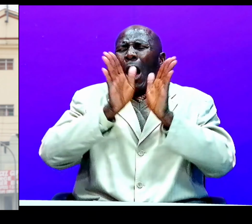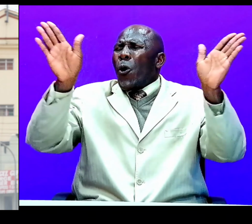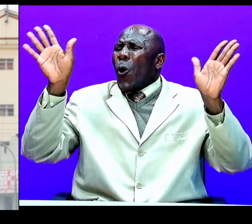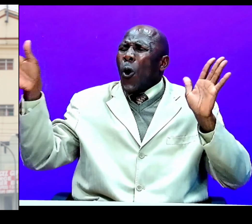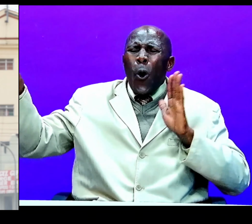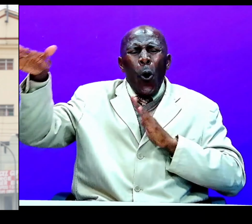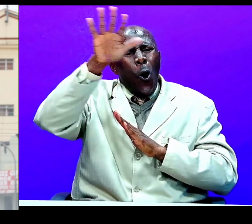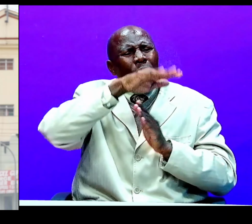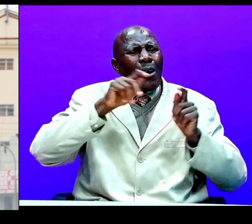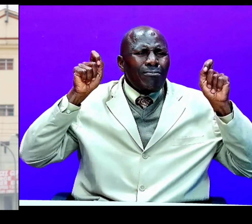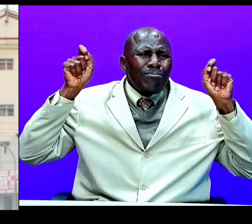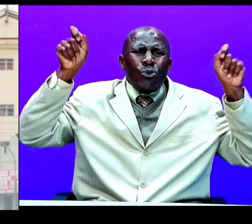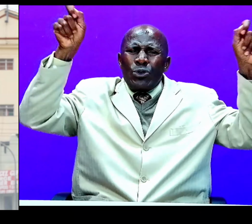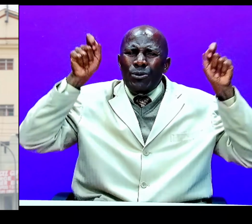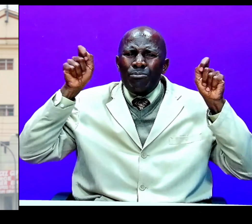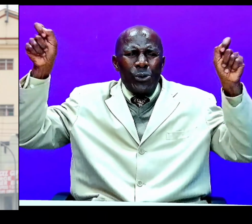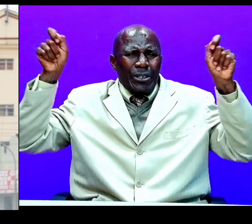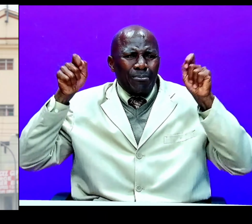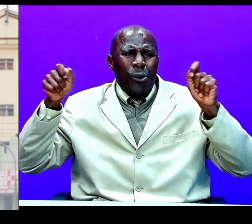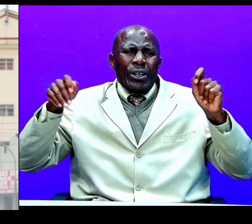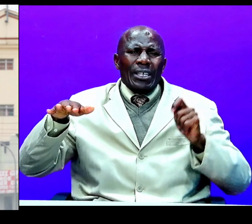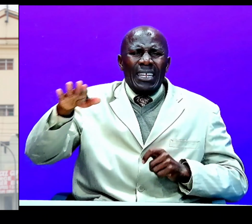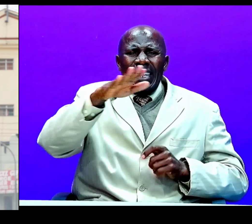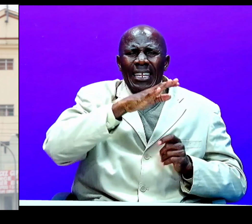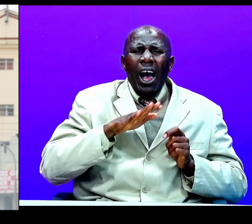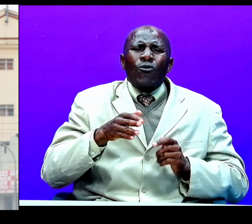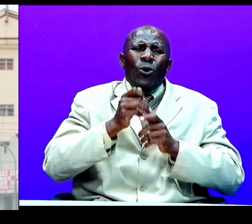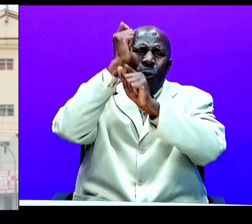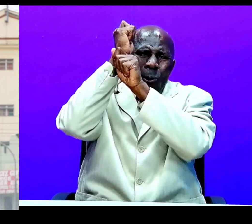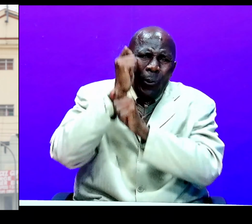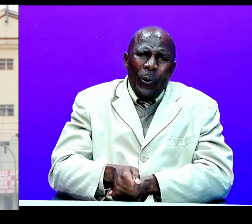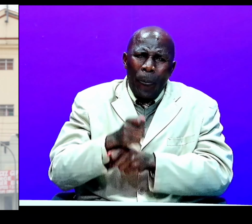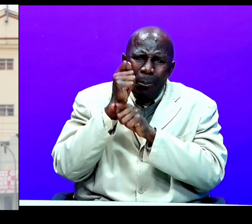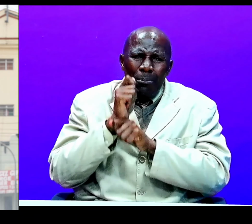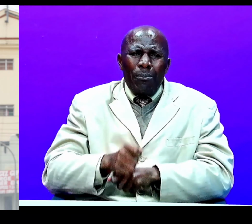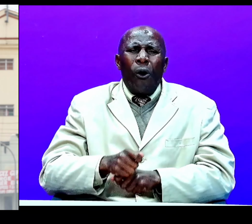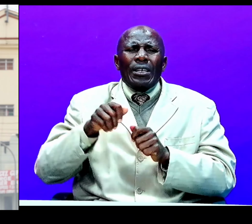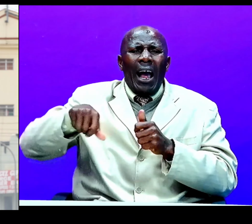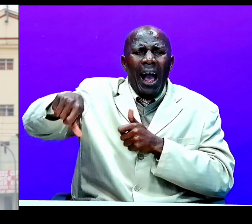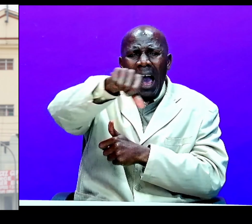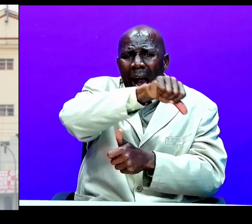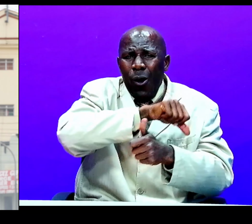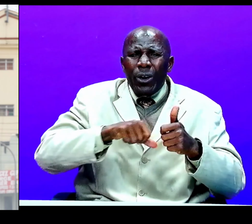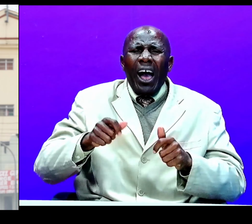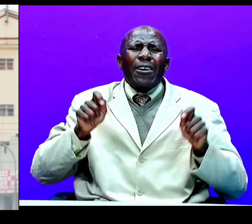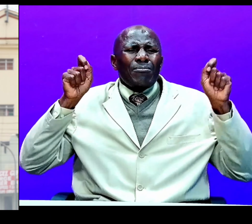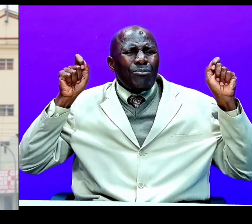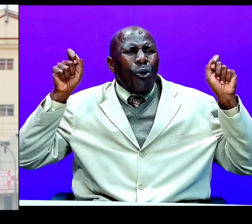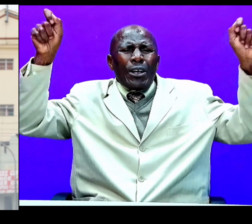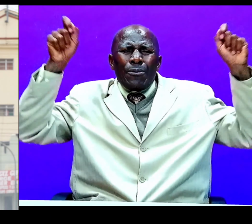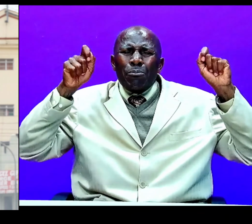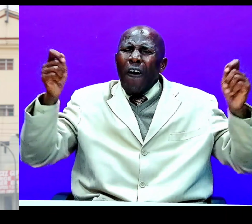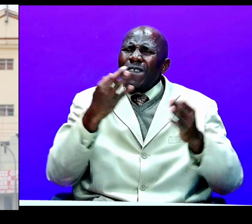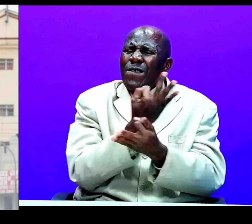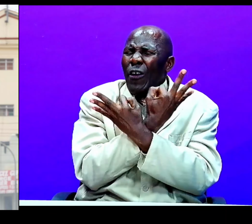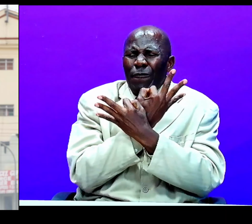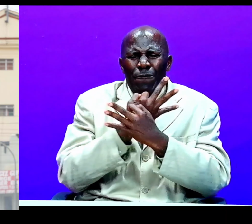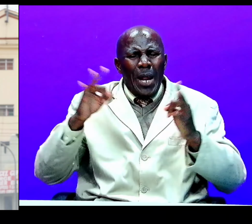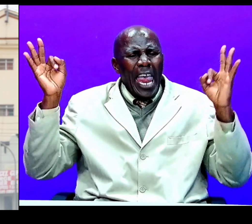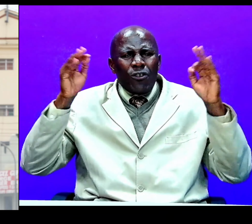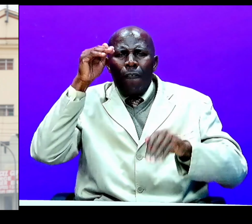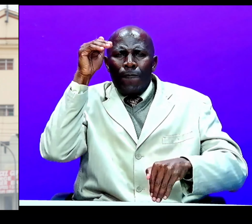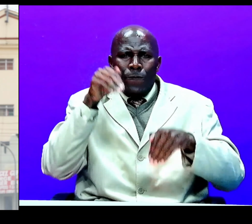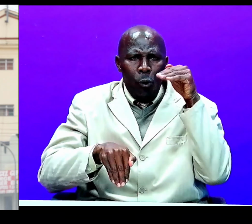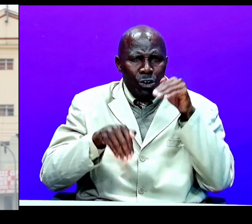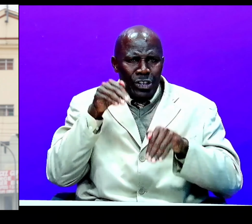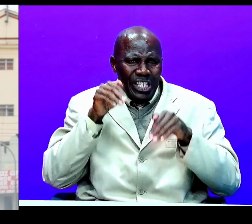Kamkunji grounds demanding free elections. Though the initial organizers like Matiba and Rubia